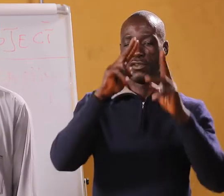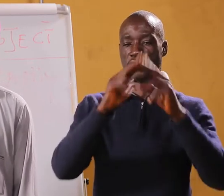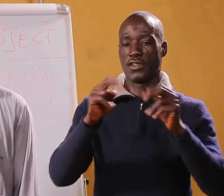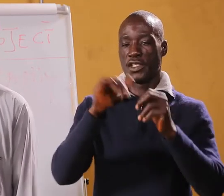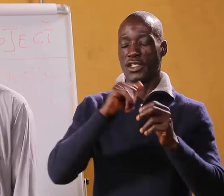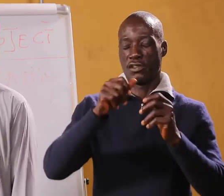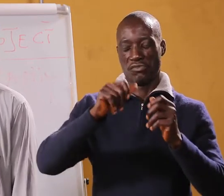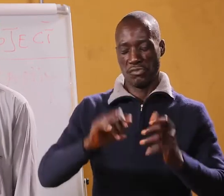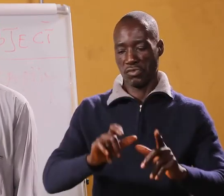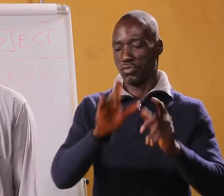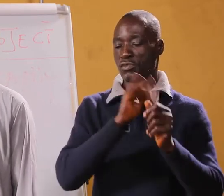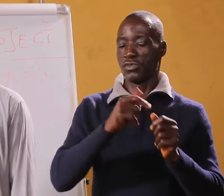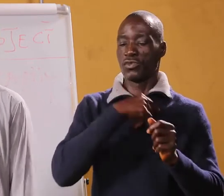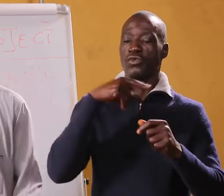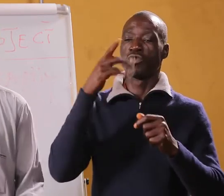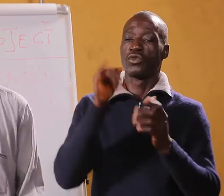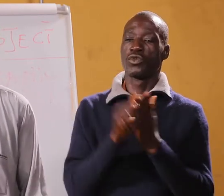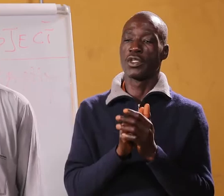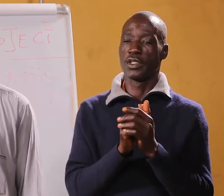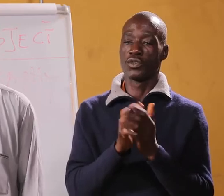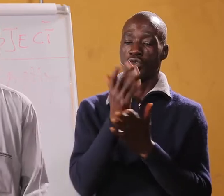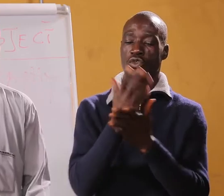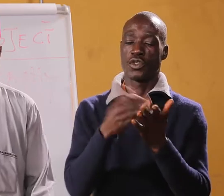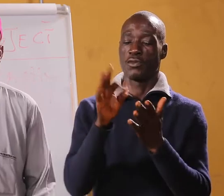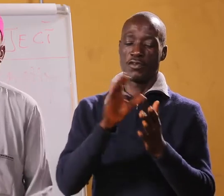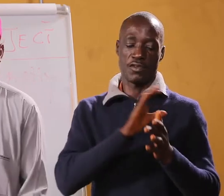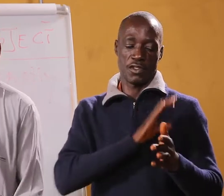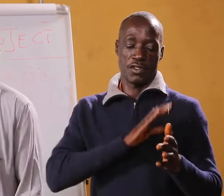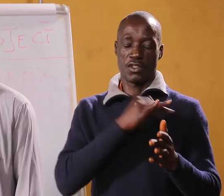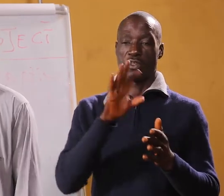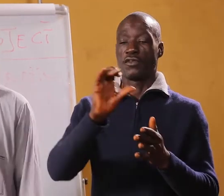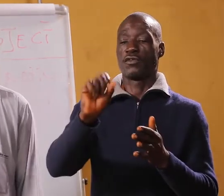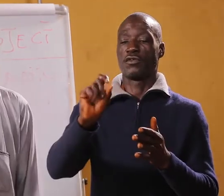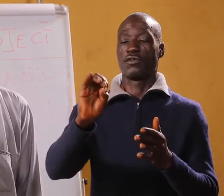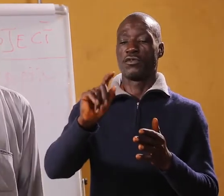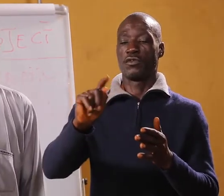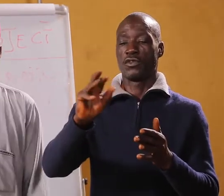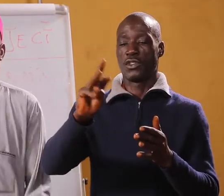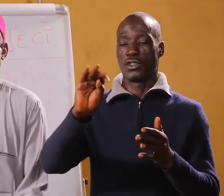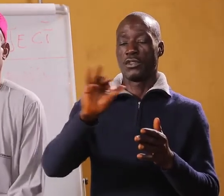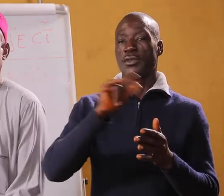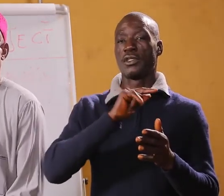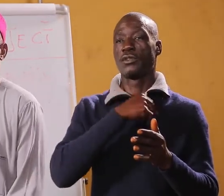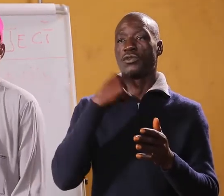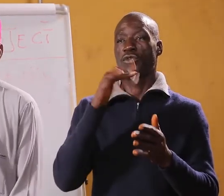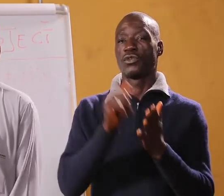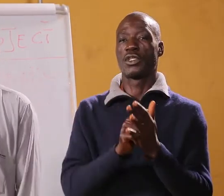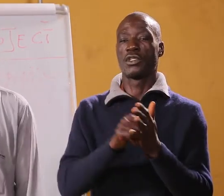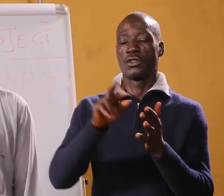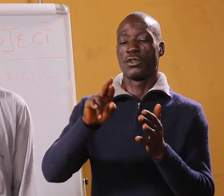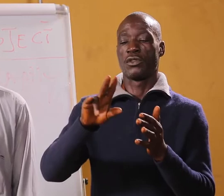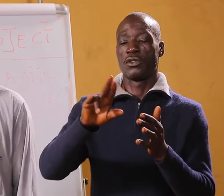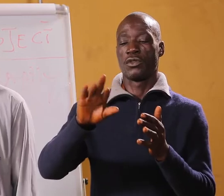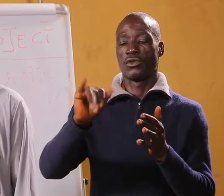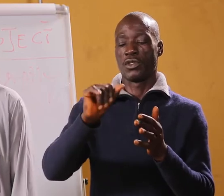and so on. We even talked some of the characteristics of settlement. We said this rural